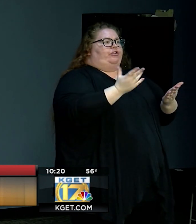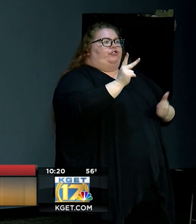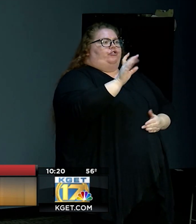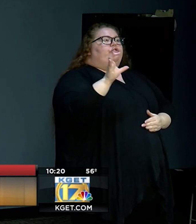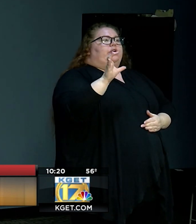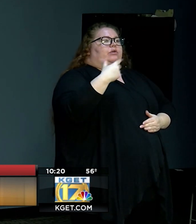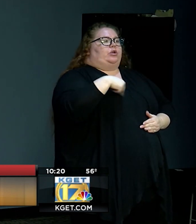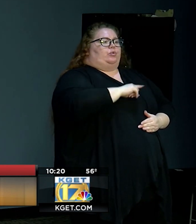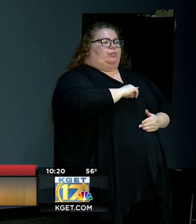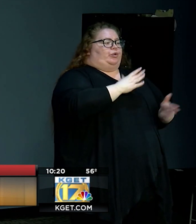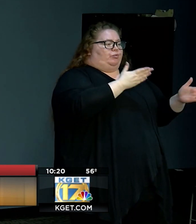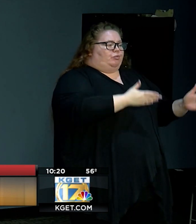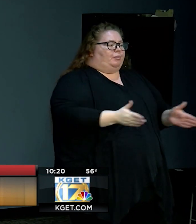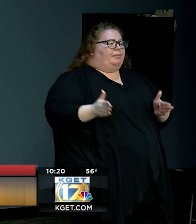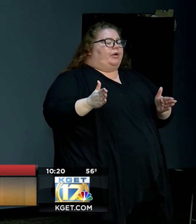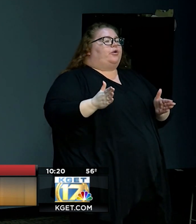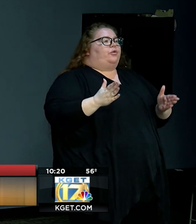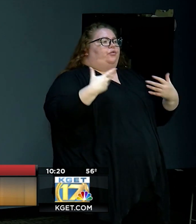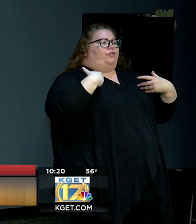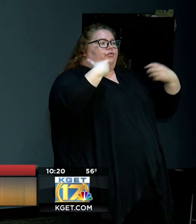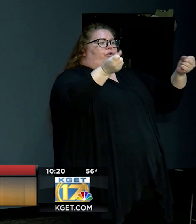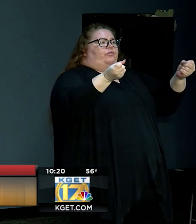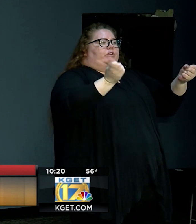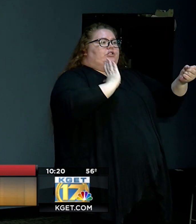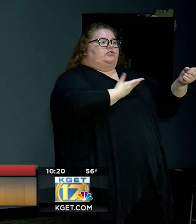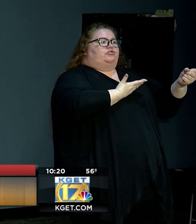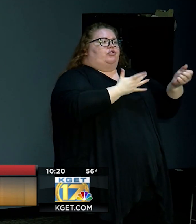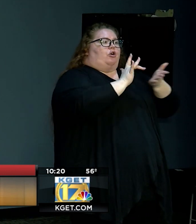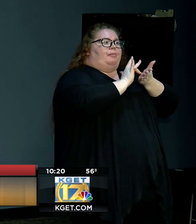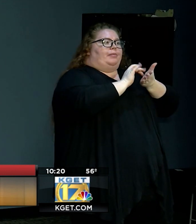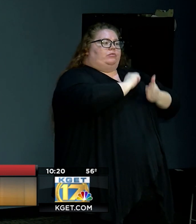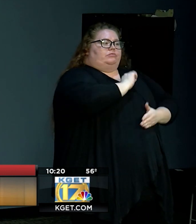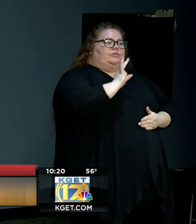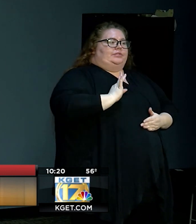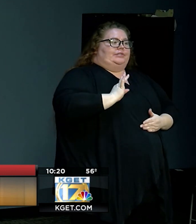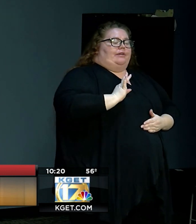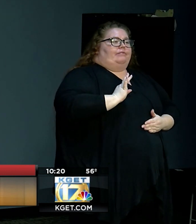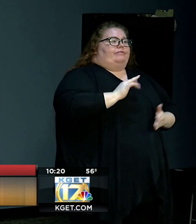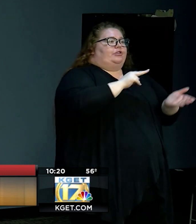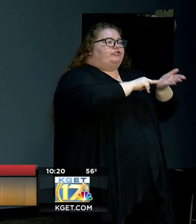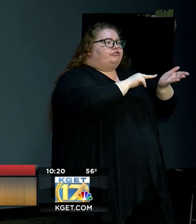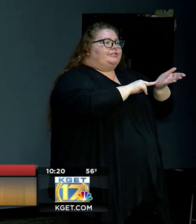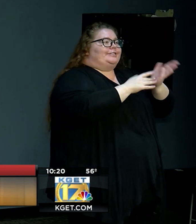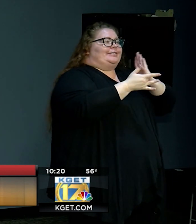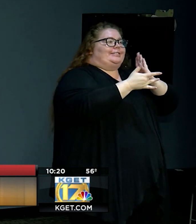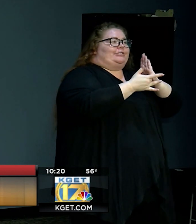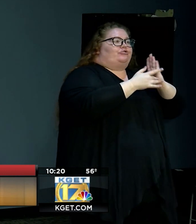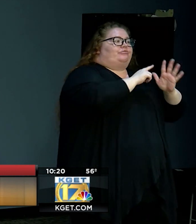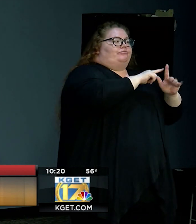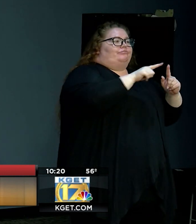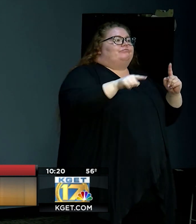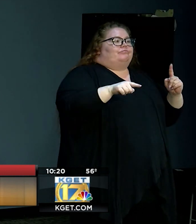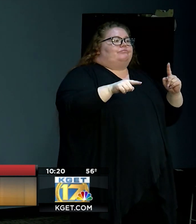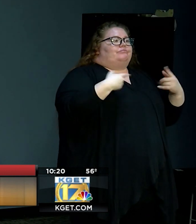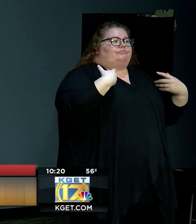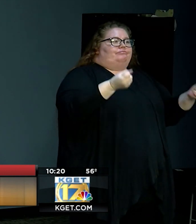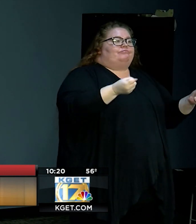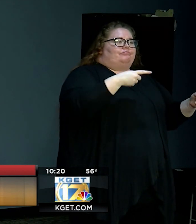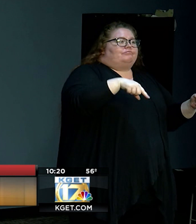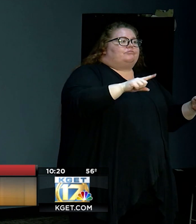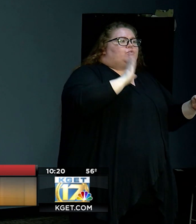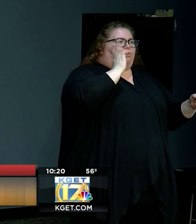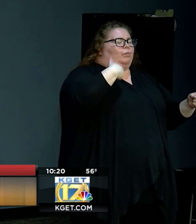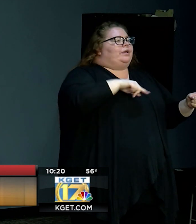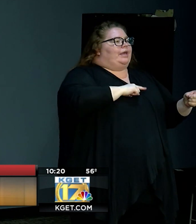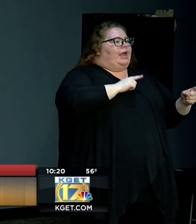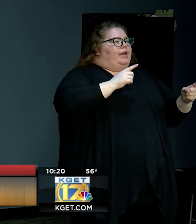have confidence in our medical staff, in our nurses, in our technicians. We know that we'll be able to step up and meet